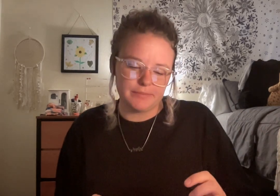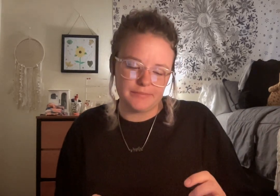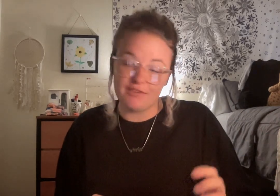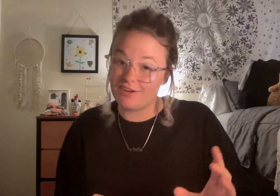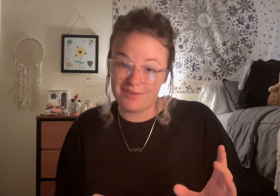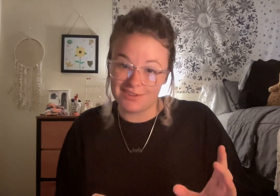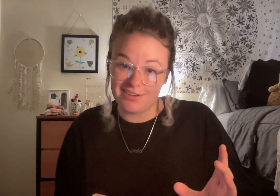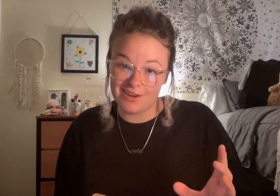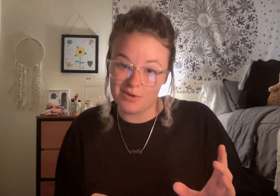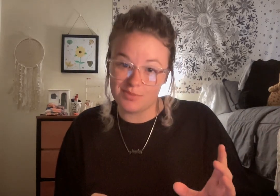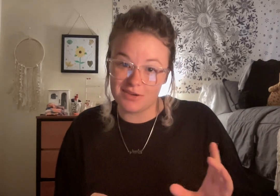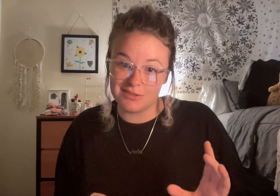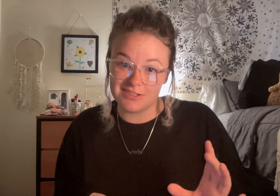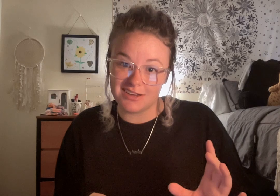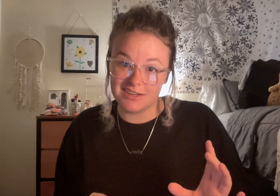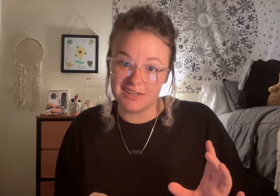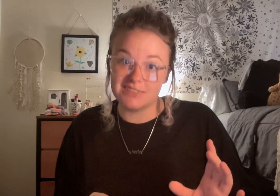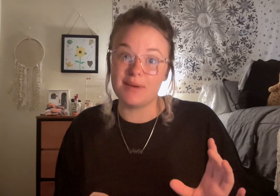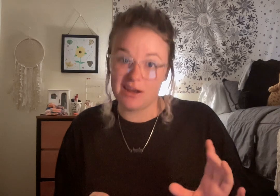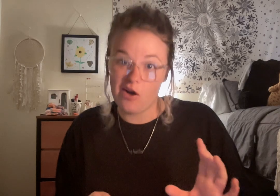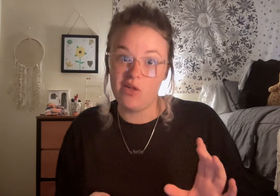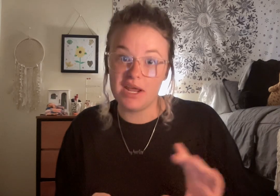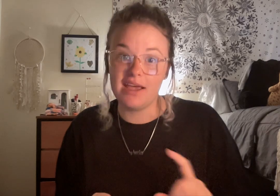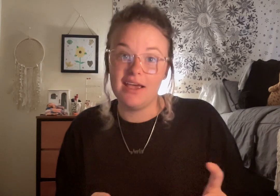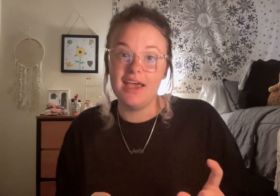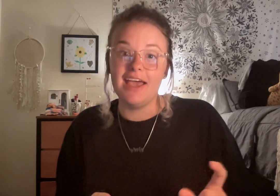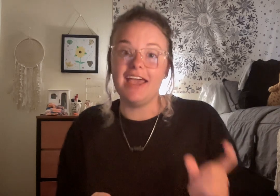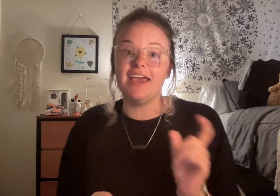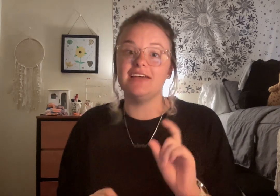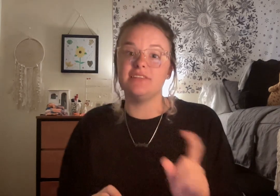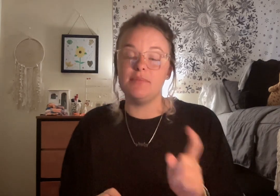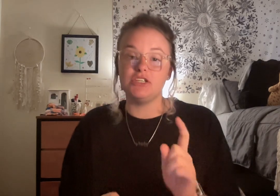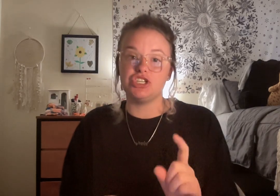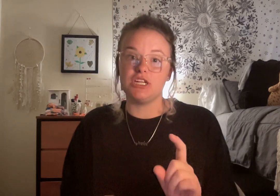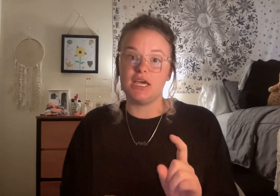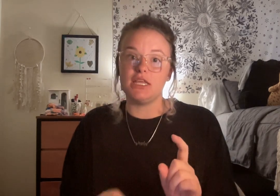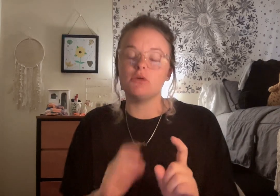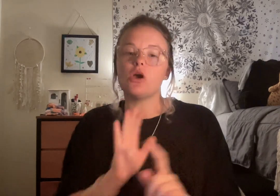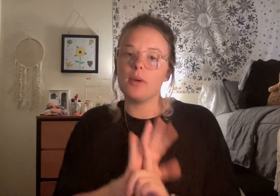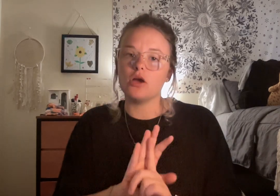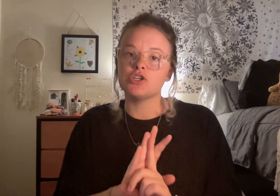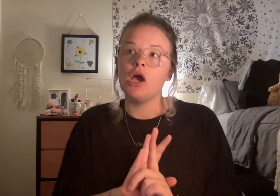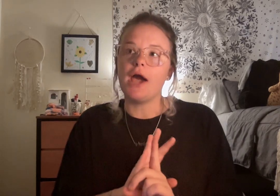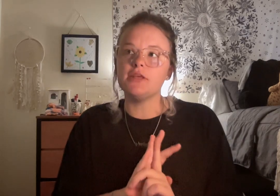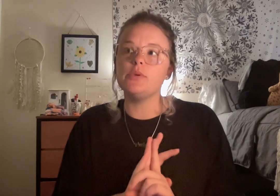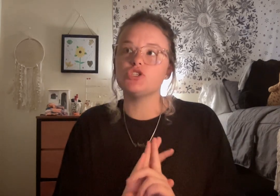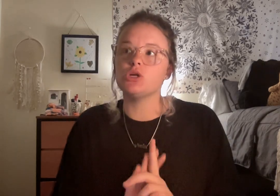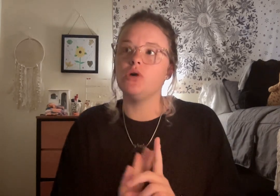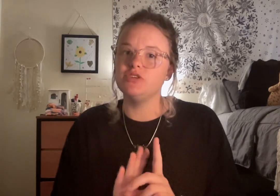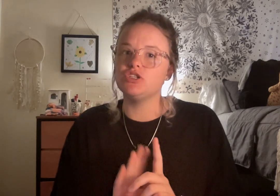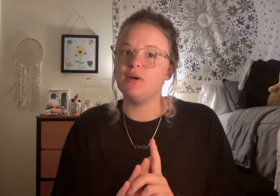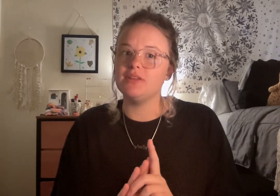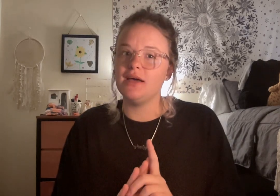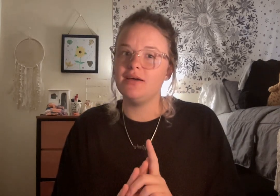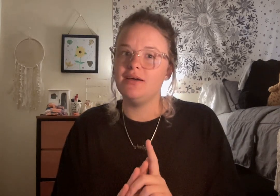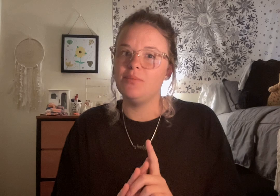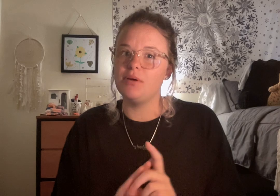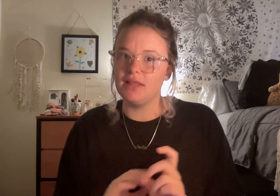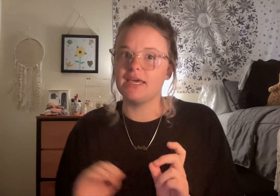I forgot what the holiday was, but it was a Hispanic holiday, and they mentioned it, and they were like, oh my gosh, I think we should all teach about that, but like in